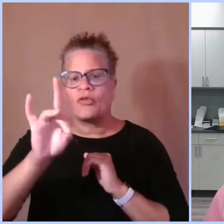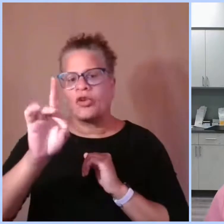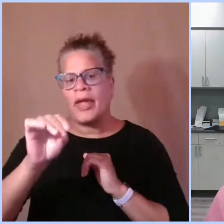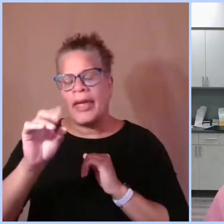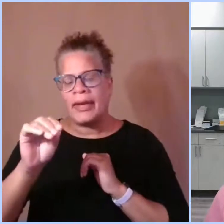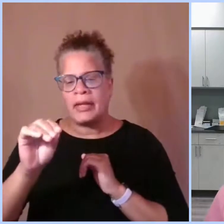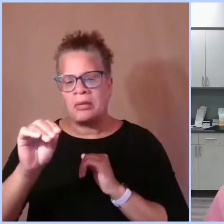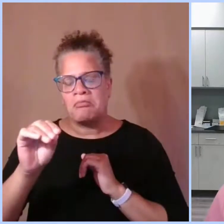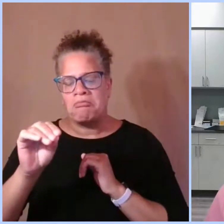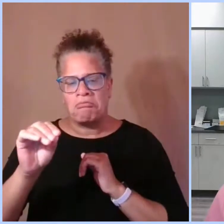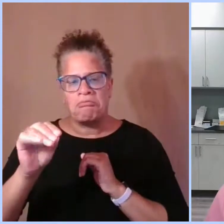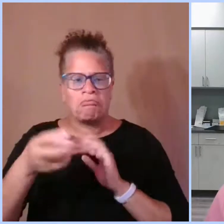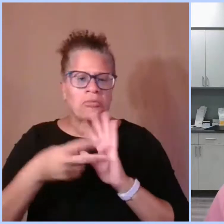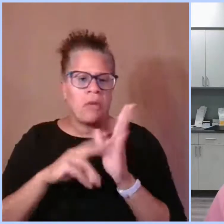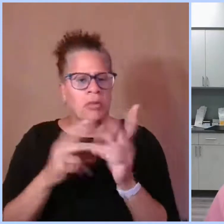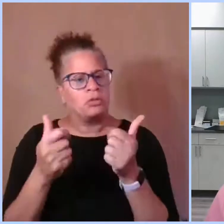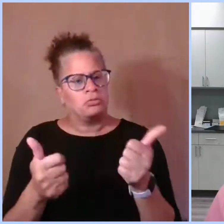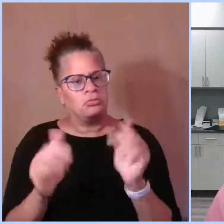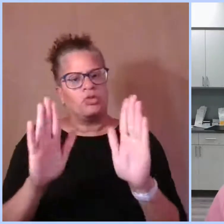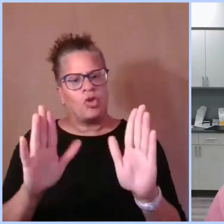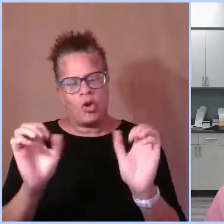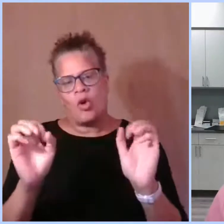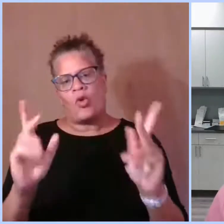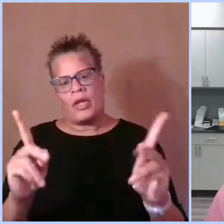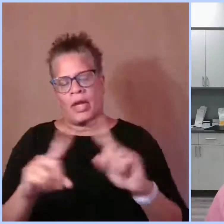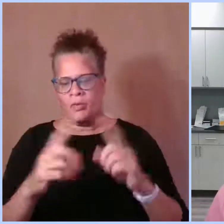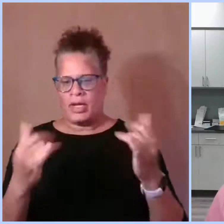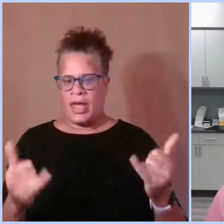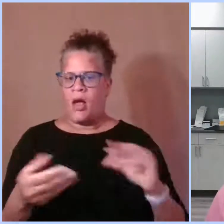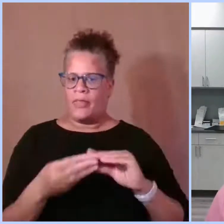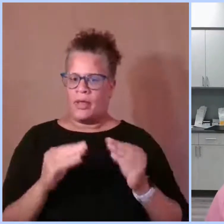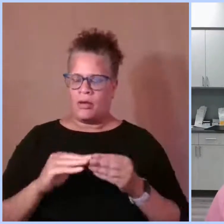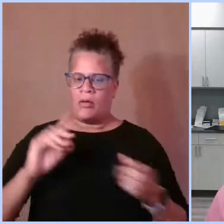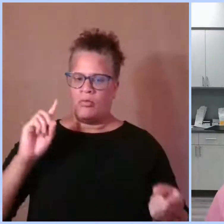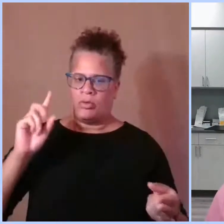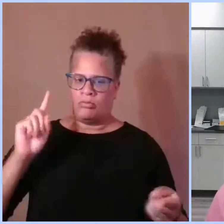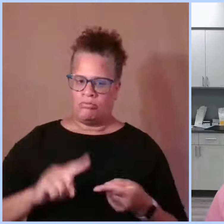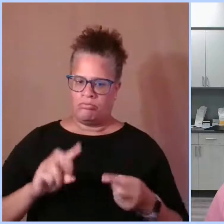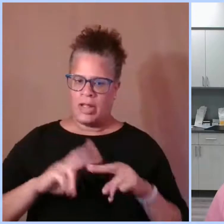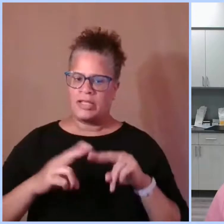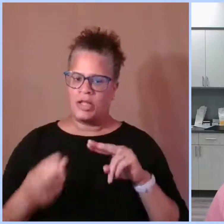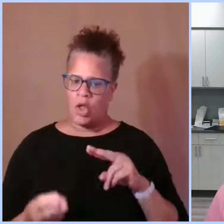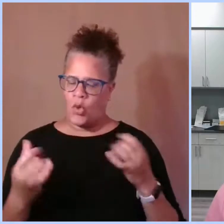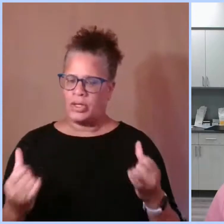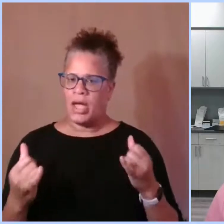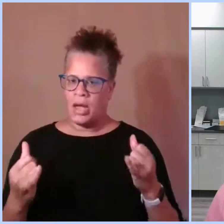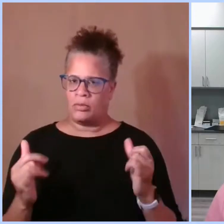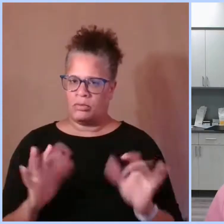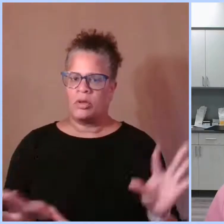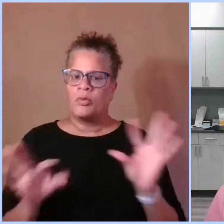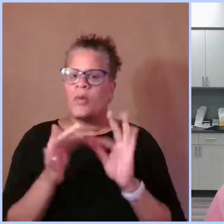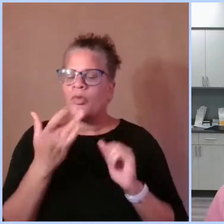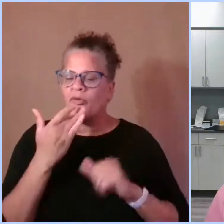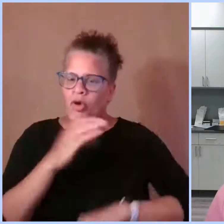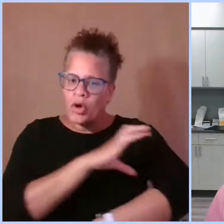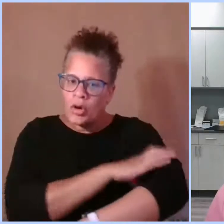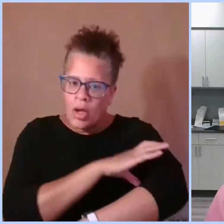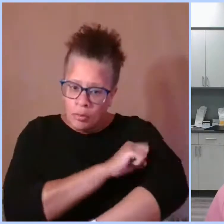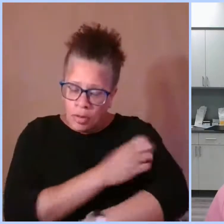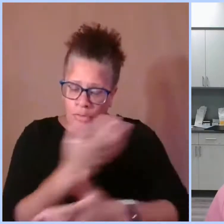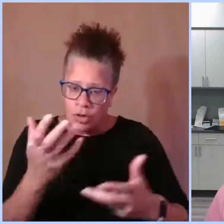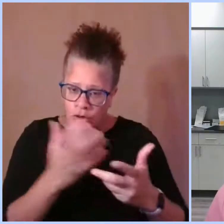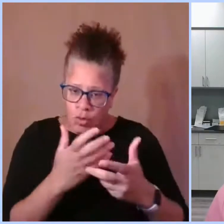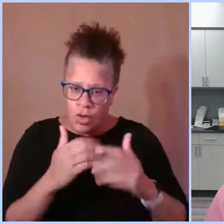were doing okay. But the number actually lowered. So we really prefer your blood pressure to